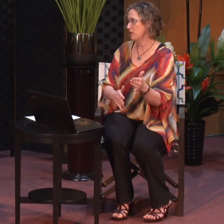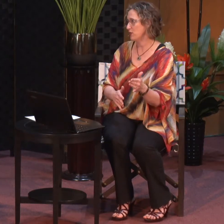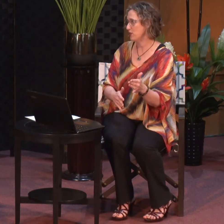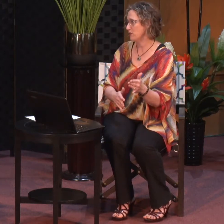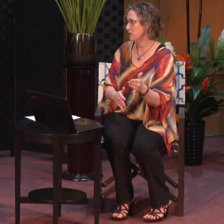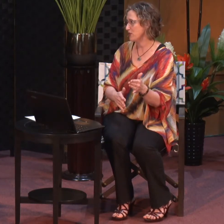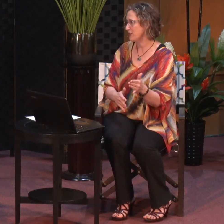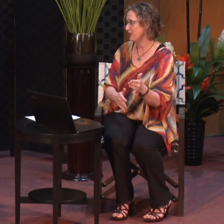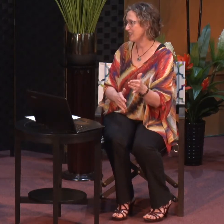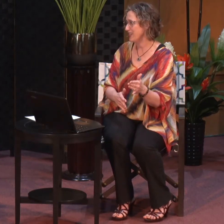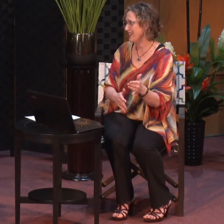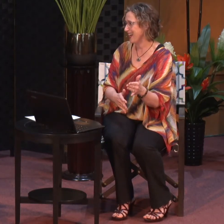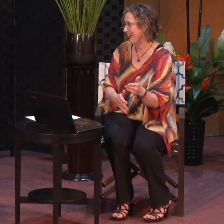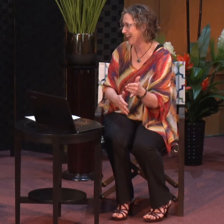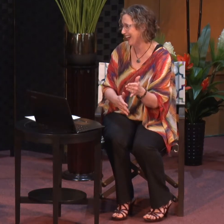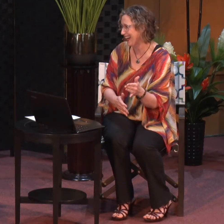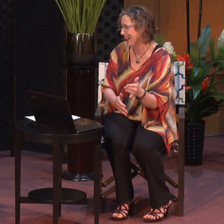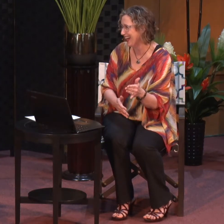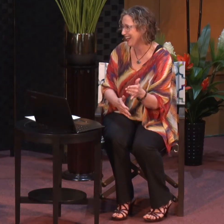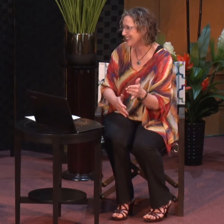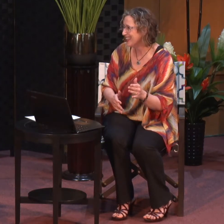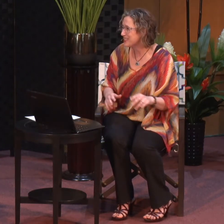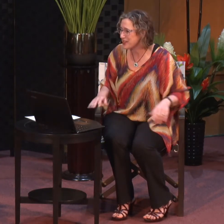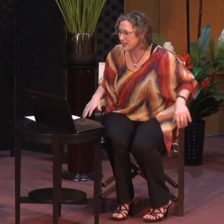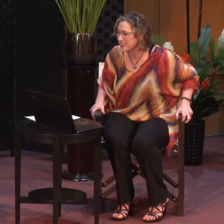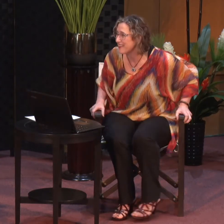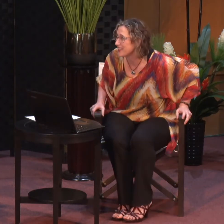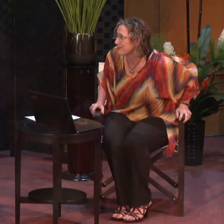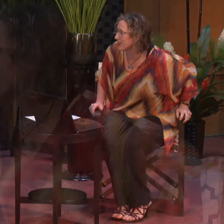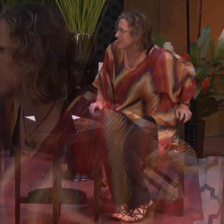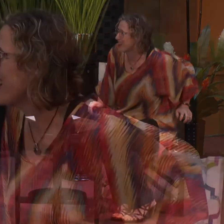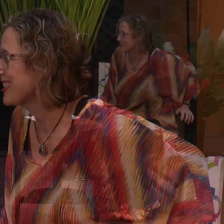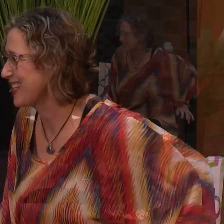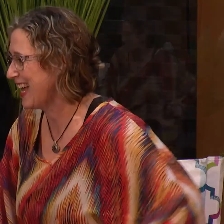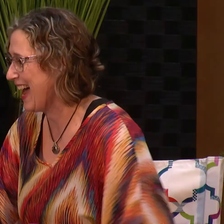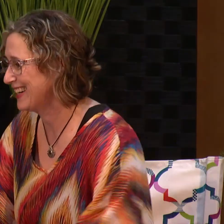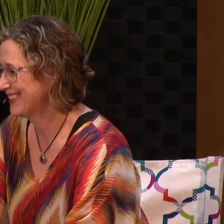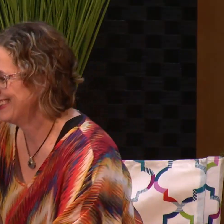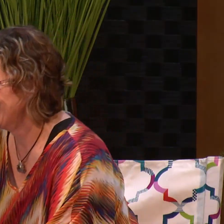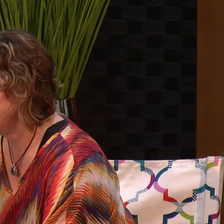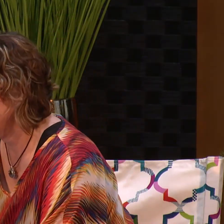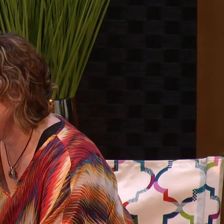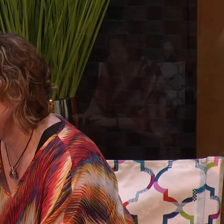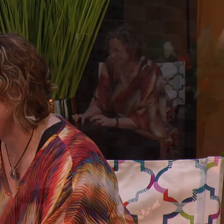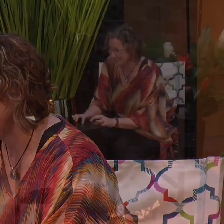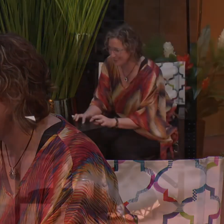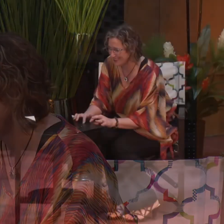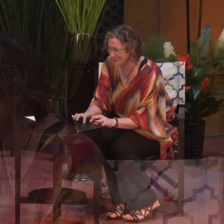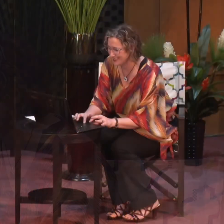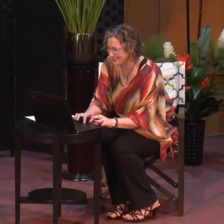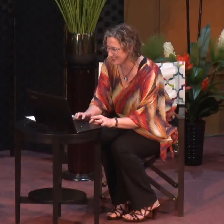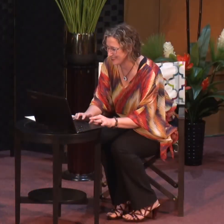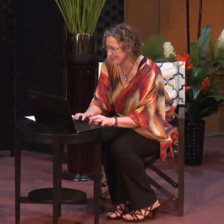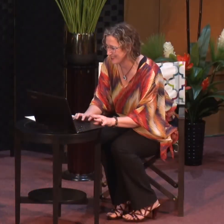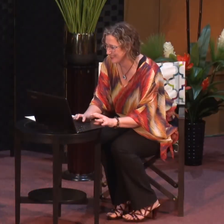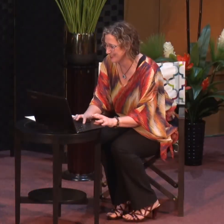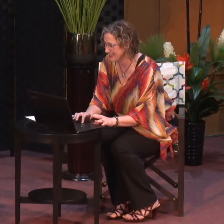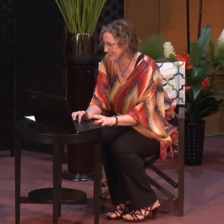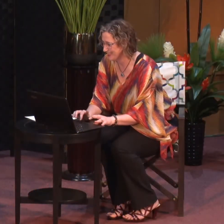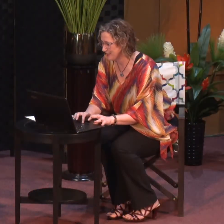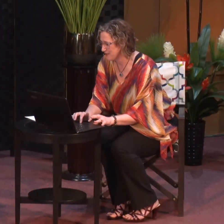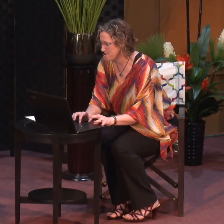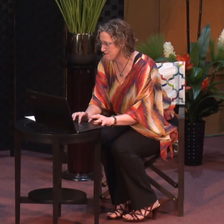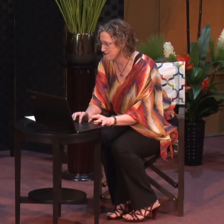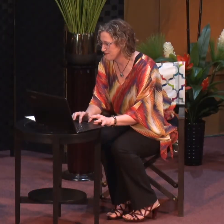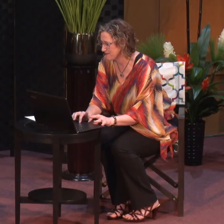you let go of your own personal agenda. So I'd love it if you could talk to that. Yeah, that's a great question. I would